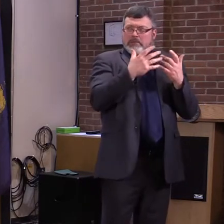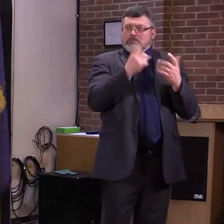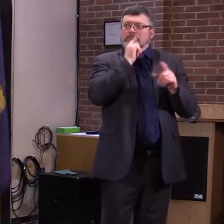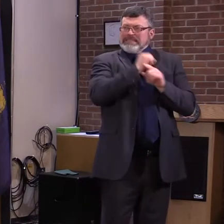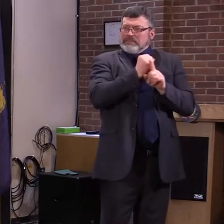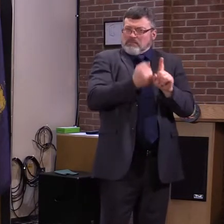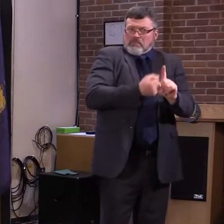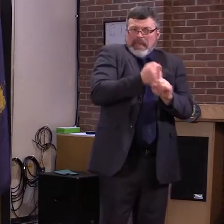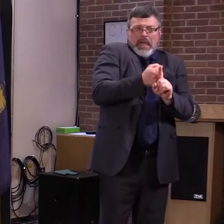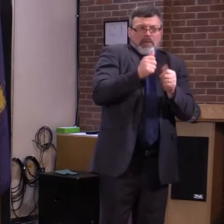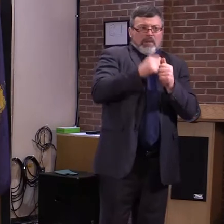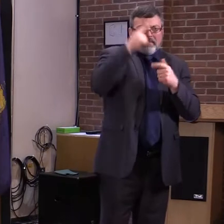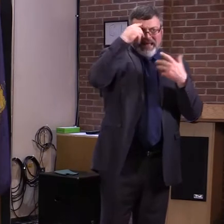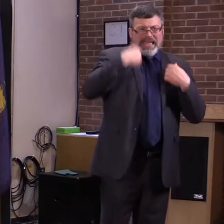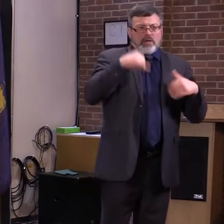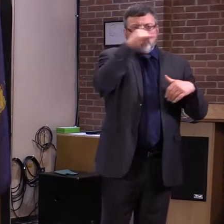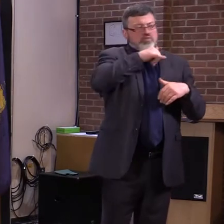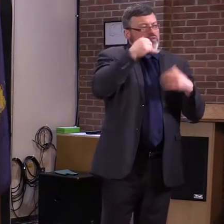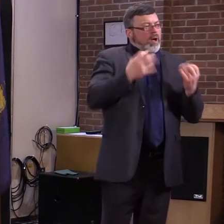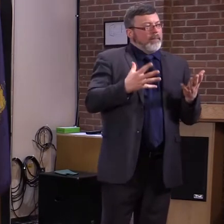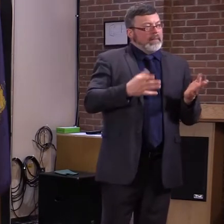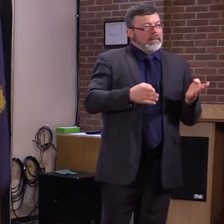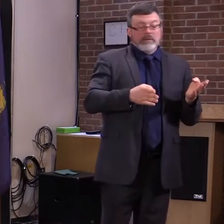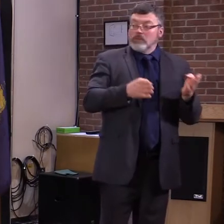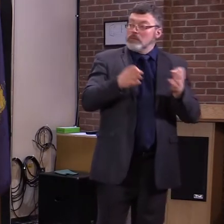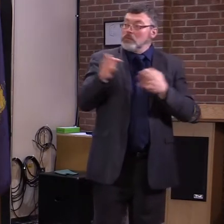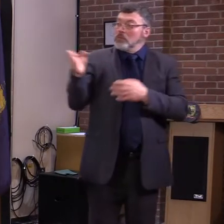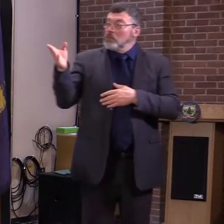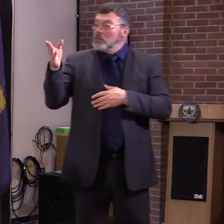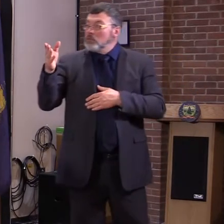Yeah. Commissioner Levine. Terry Samuelson.